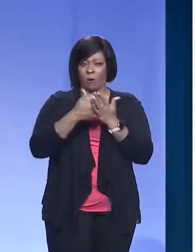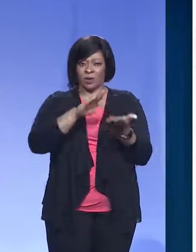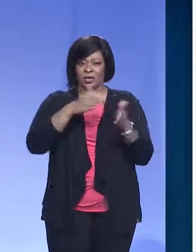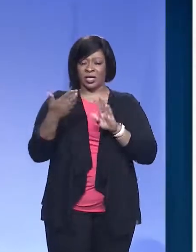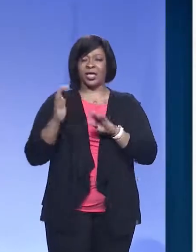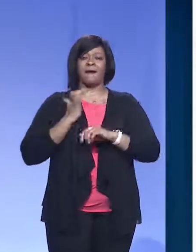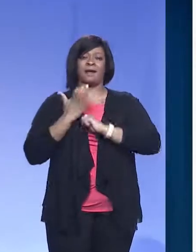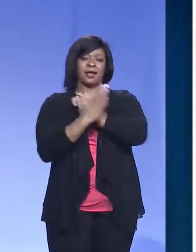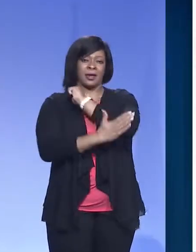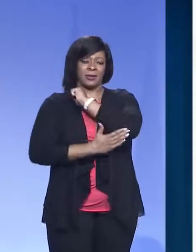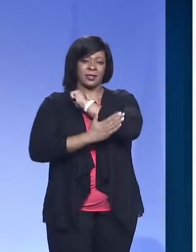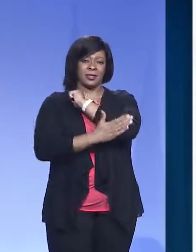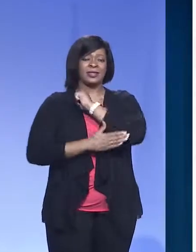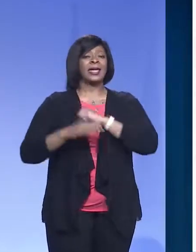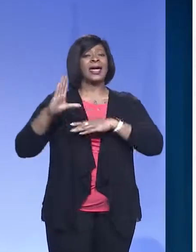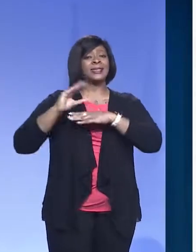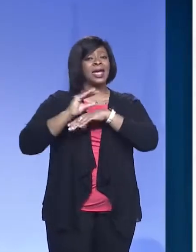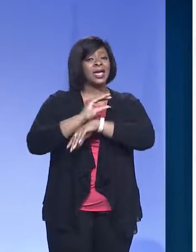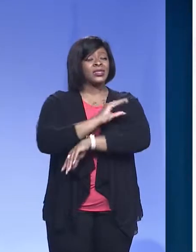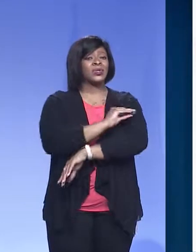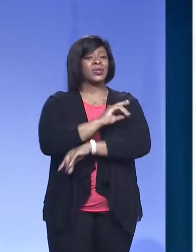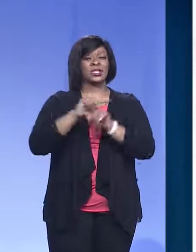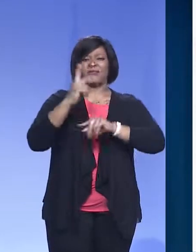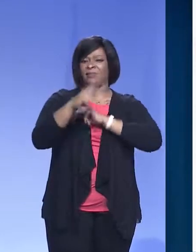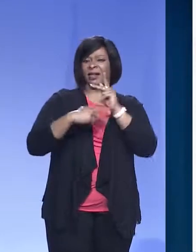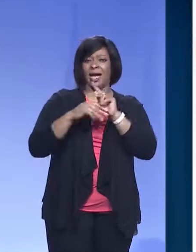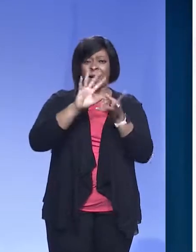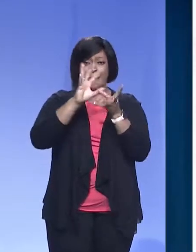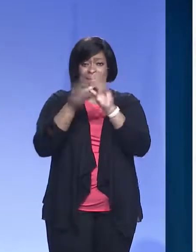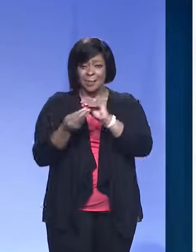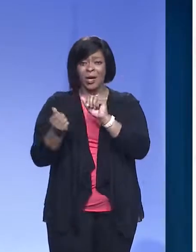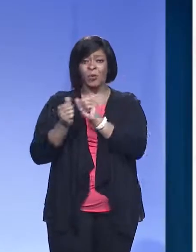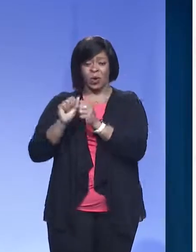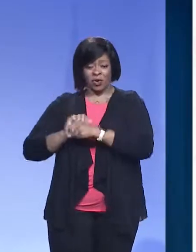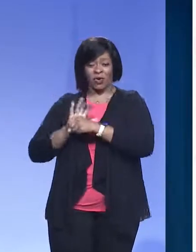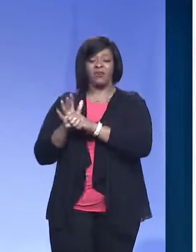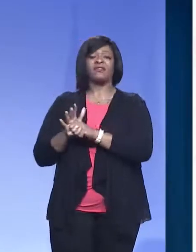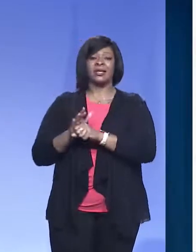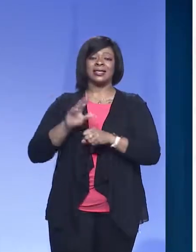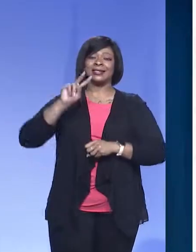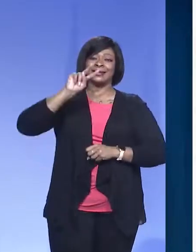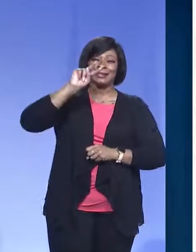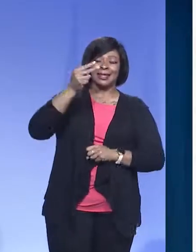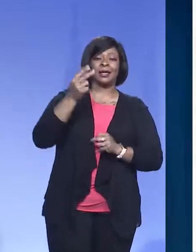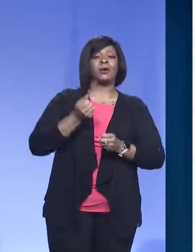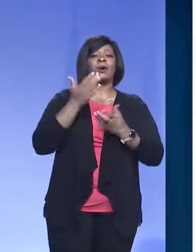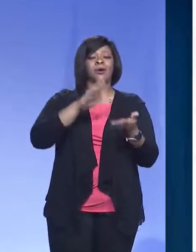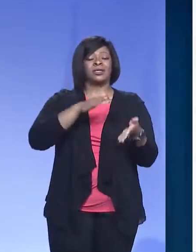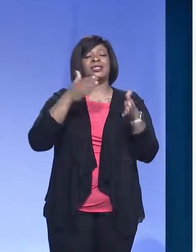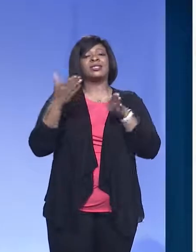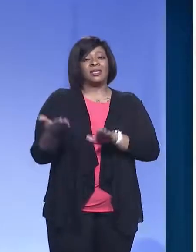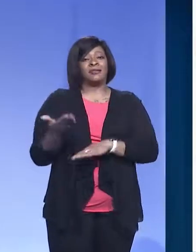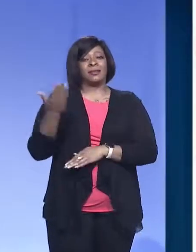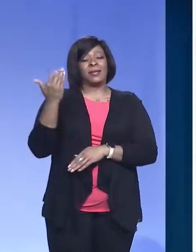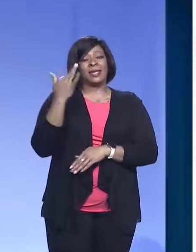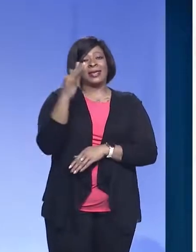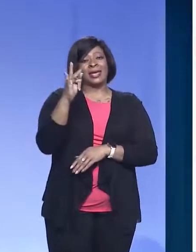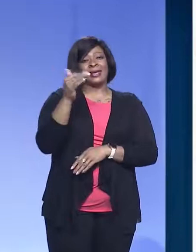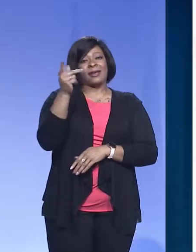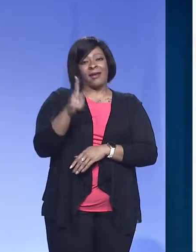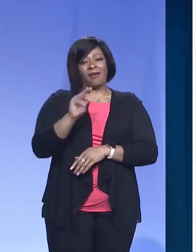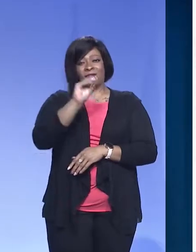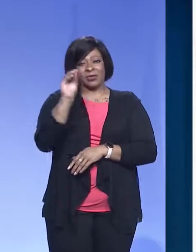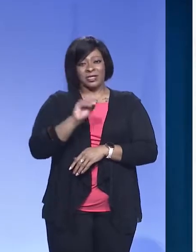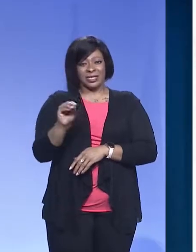county. Cancer of all kinds combined was our number 2 leading cause of death with 19.5%